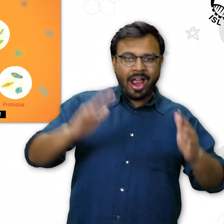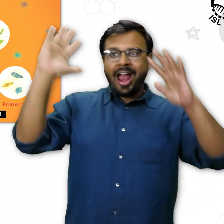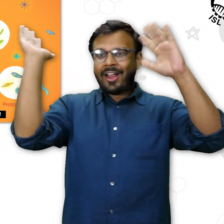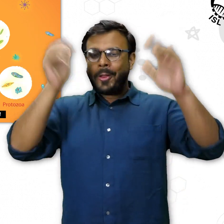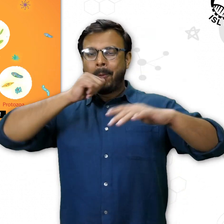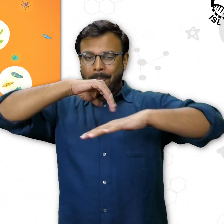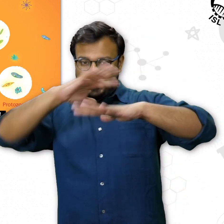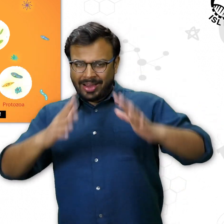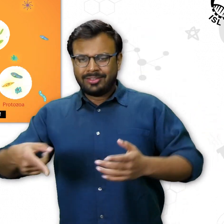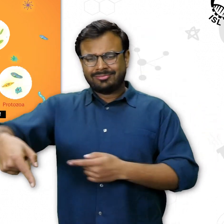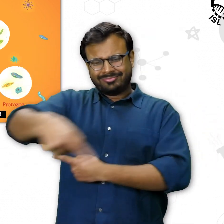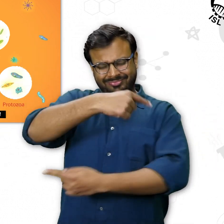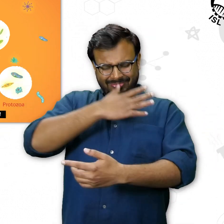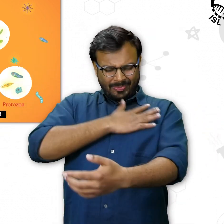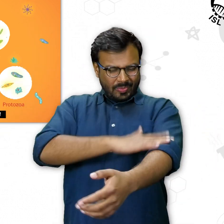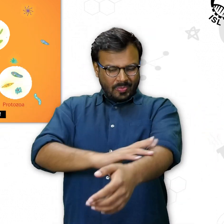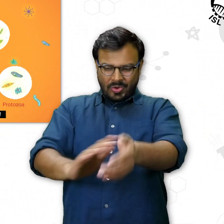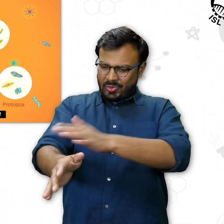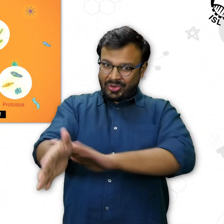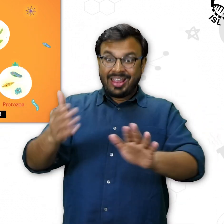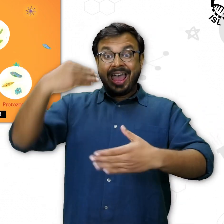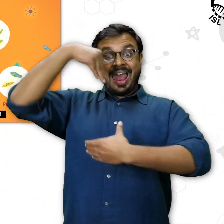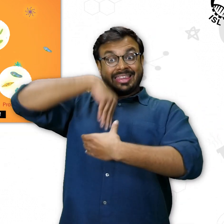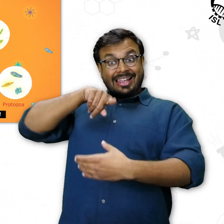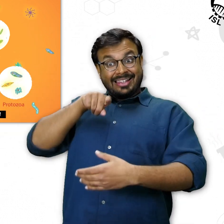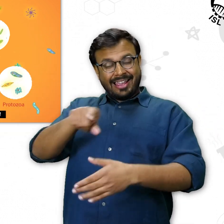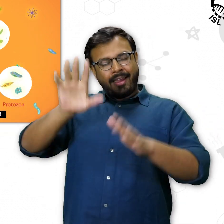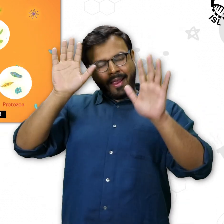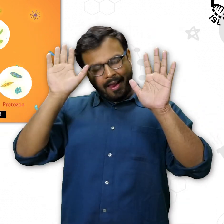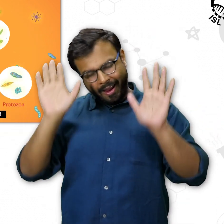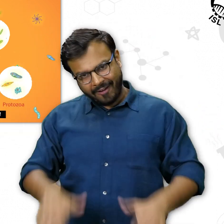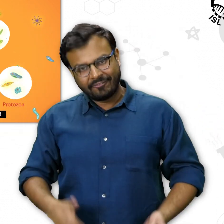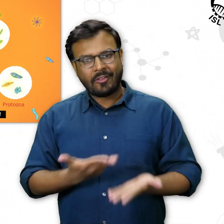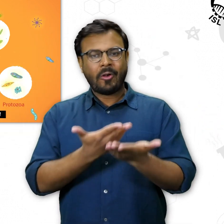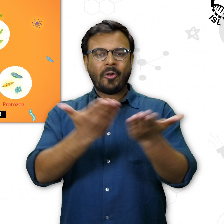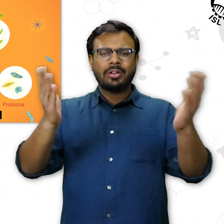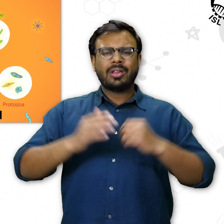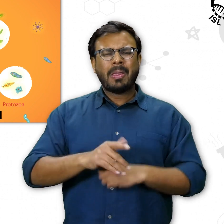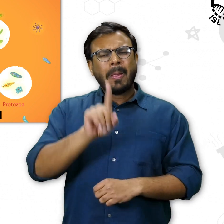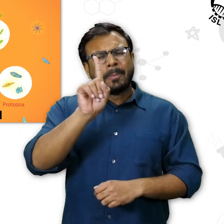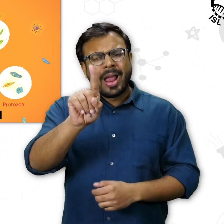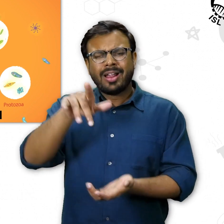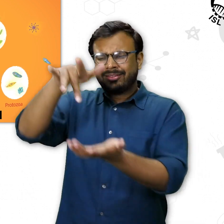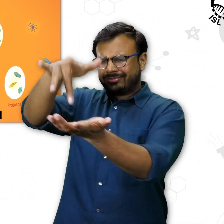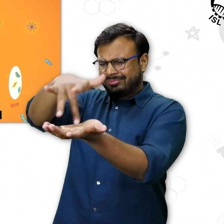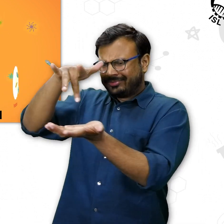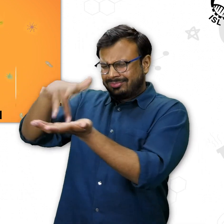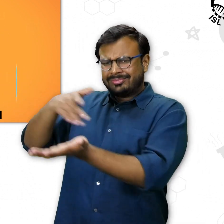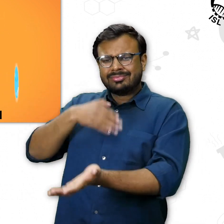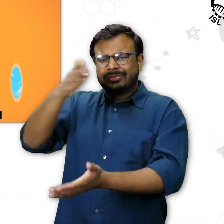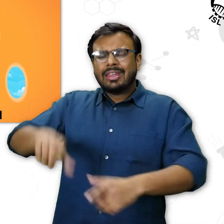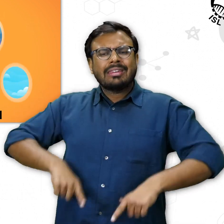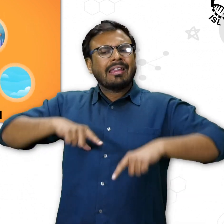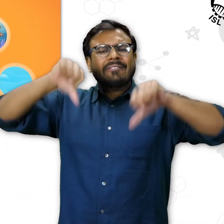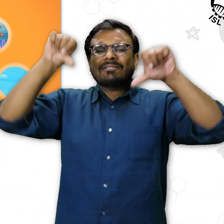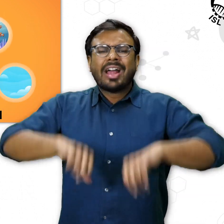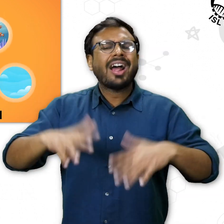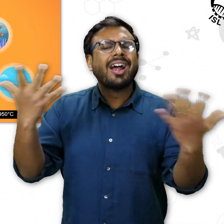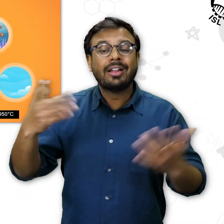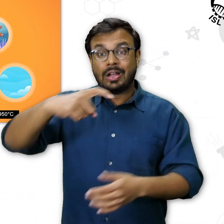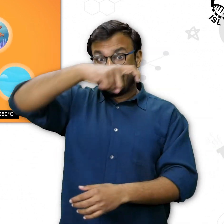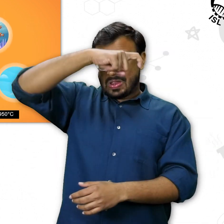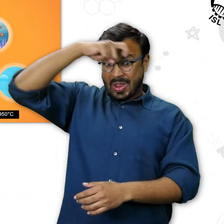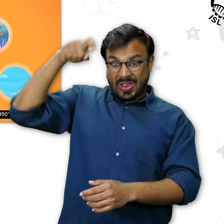soil, air, water, on our bodies and even inside our bodies. But are they also in places where we might not